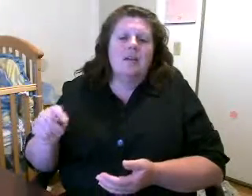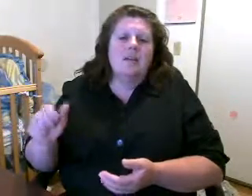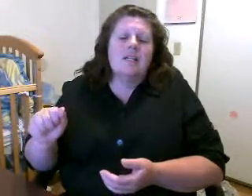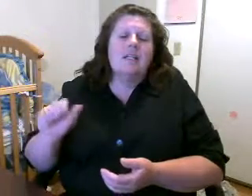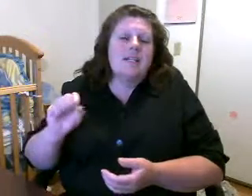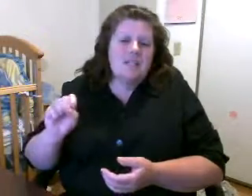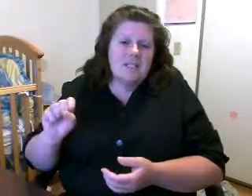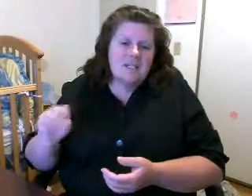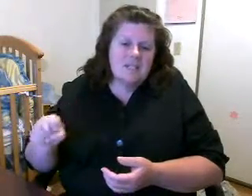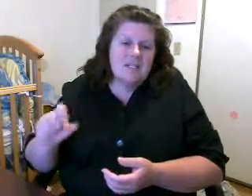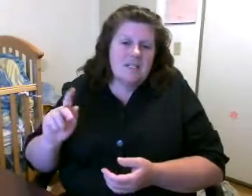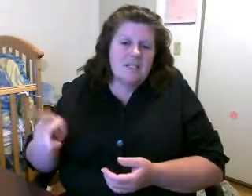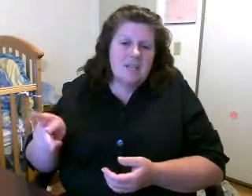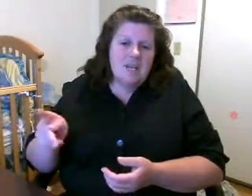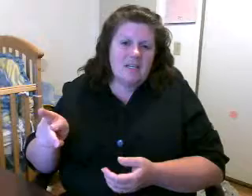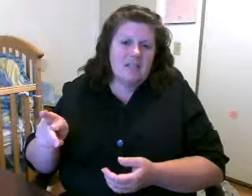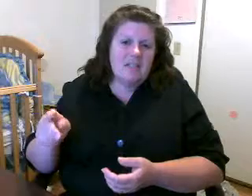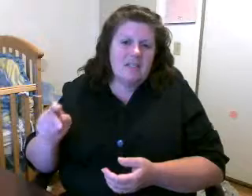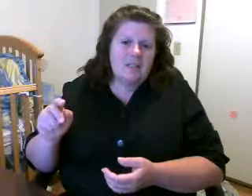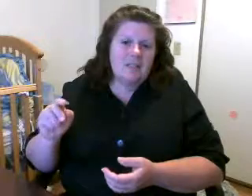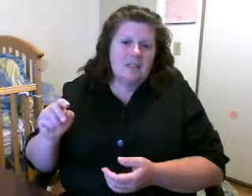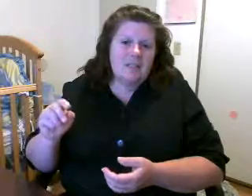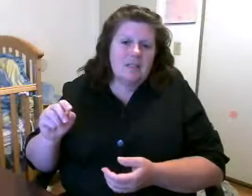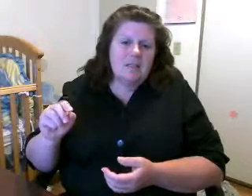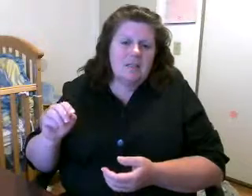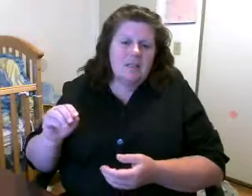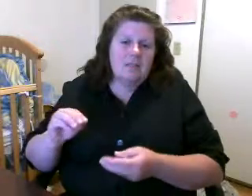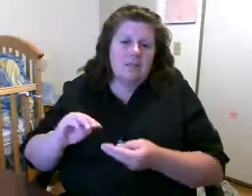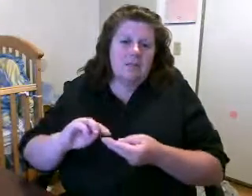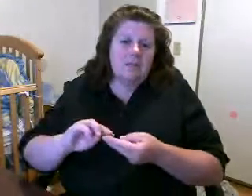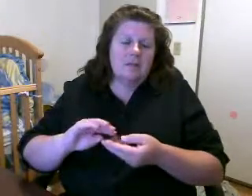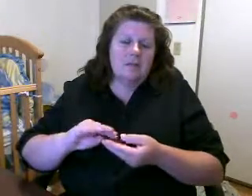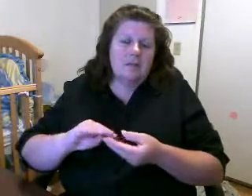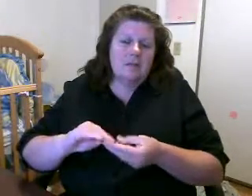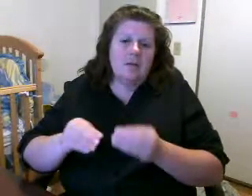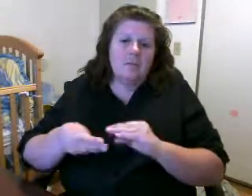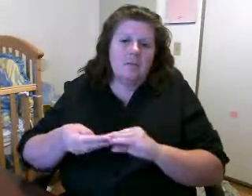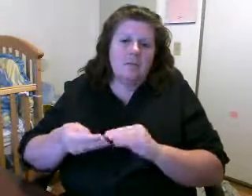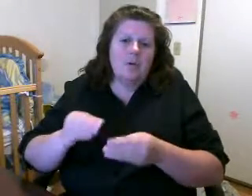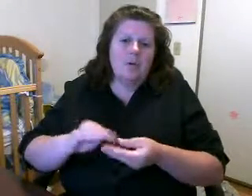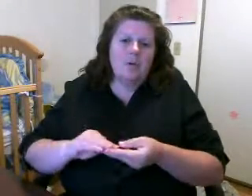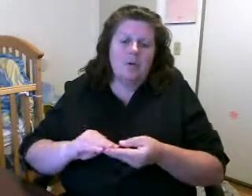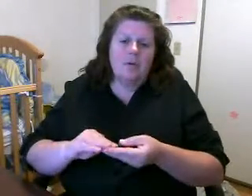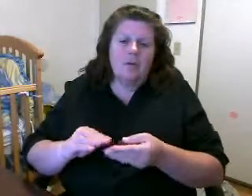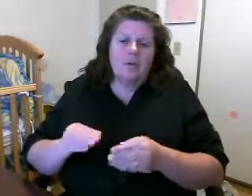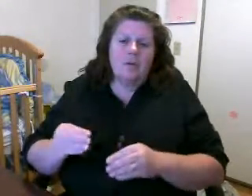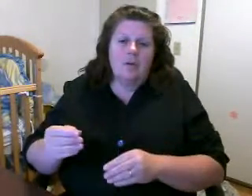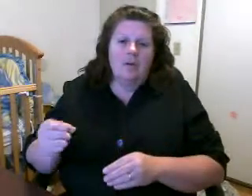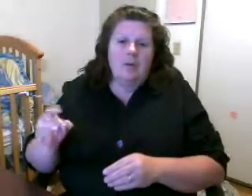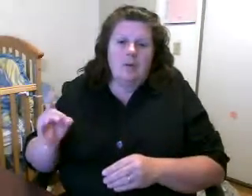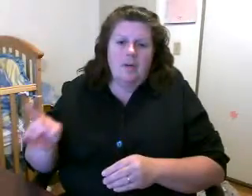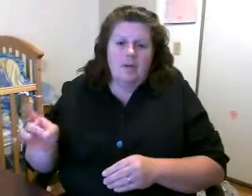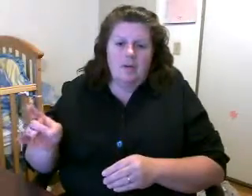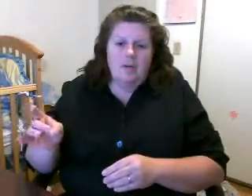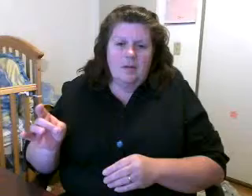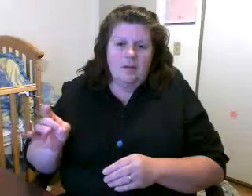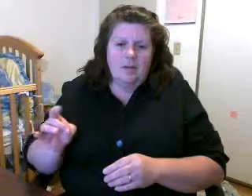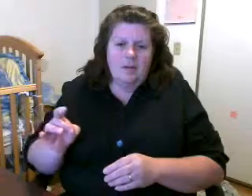construct an equivalent discourse in the target language while monitoring message comprehension and feedback to